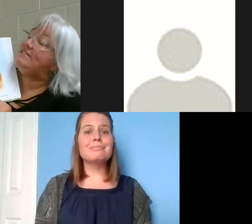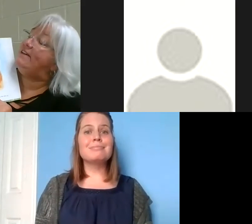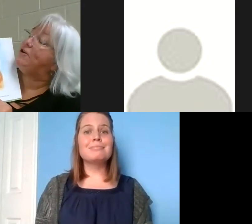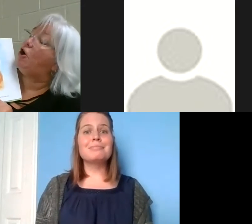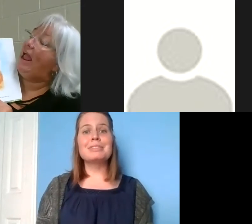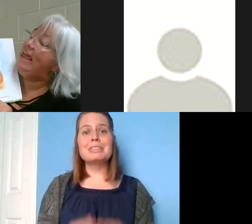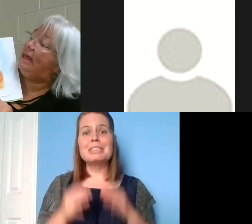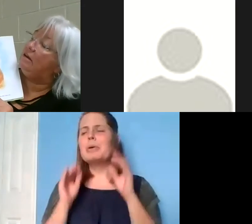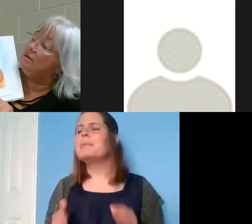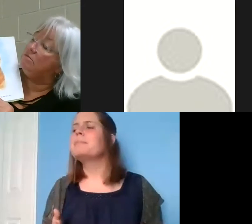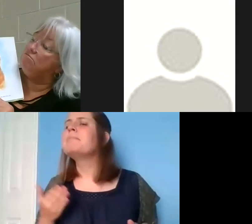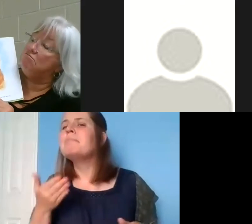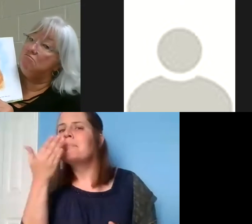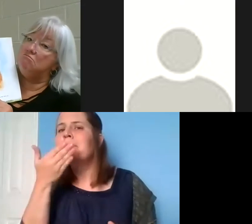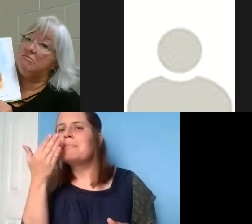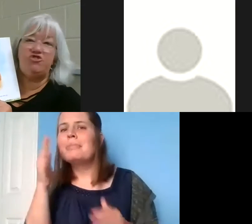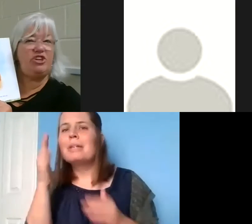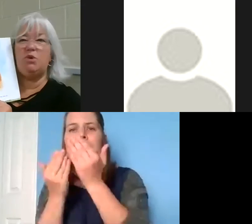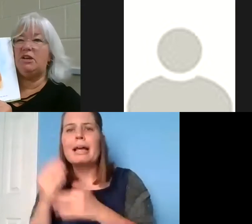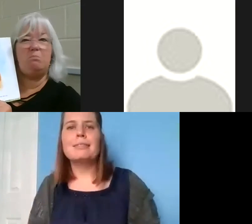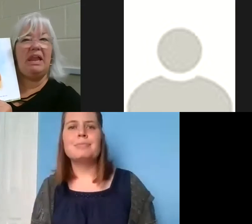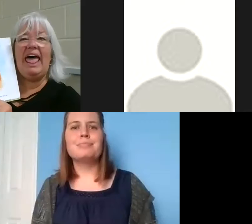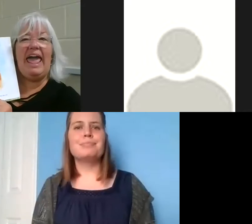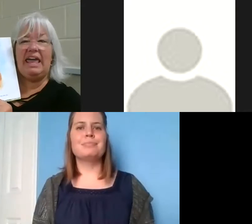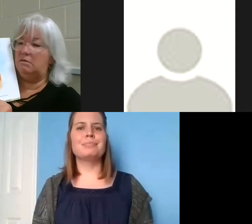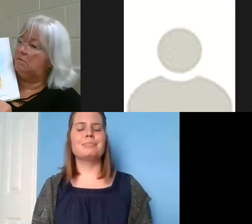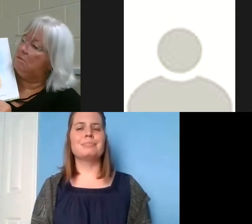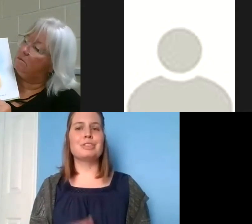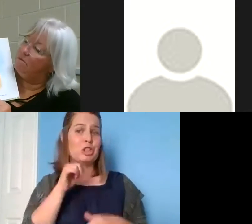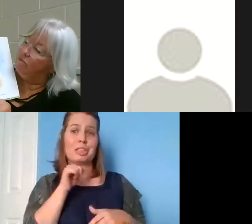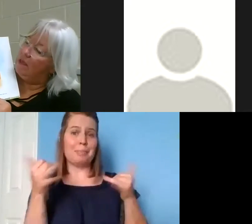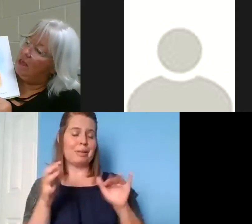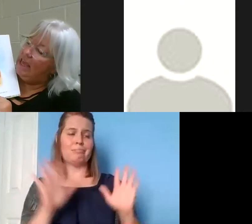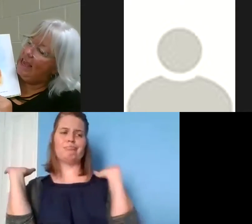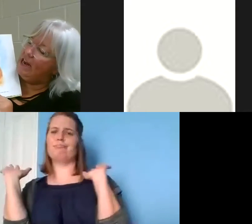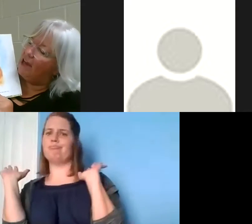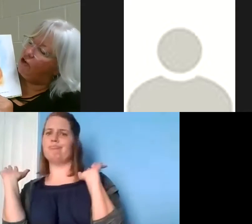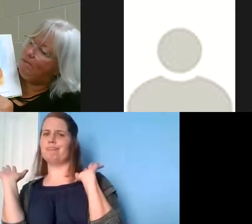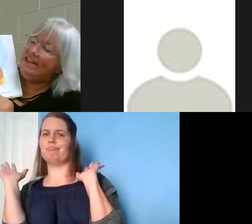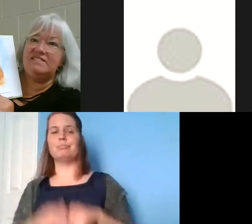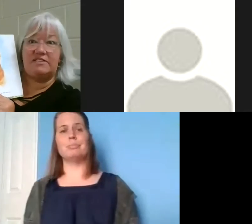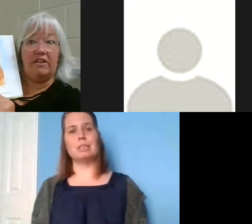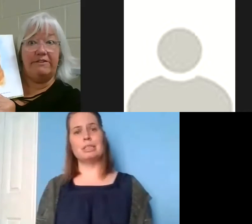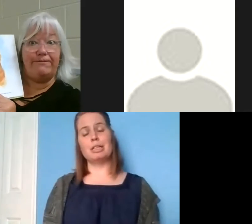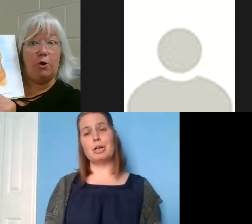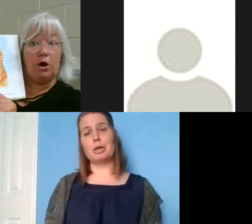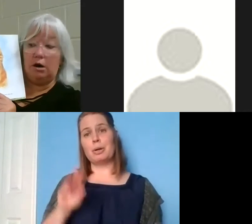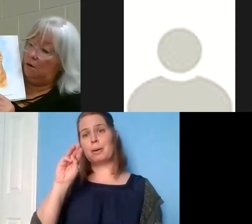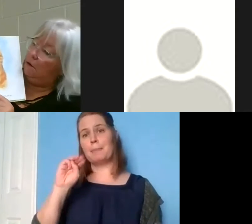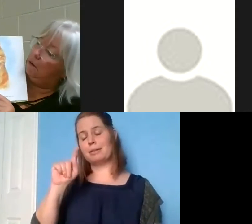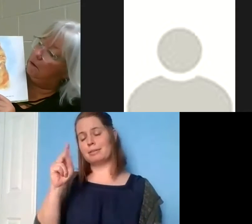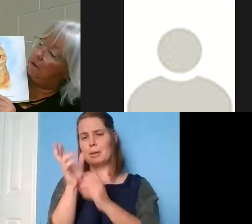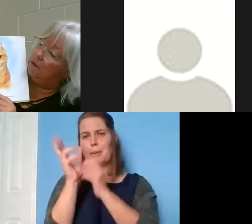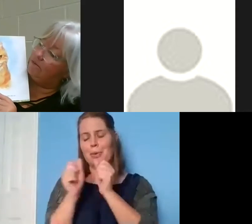He sniffed her hand. She wouldn't play. He knocked her mittens on the